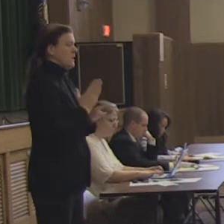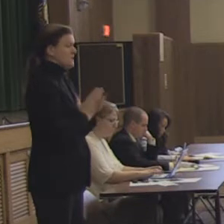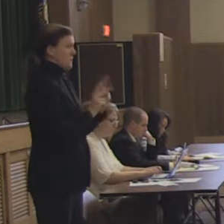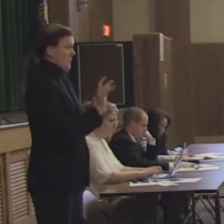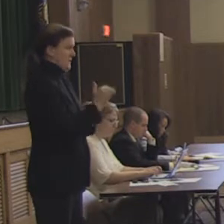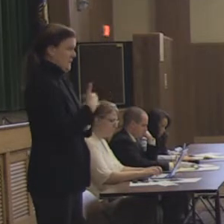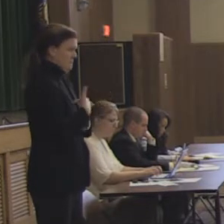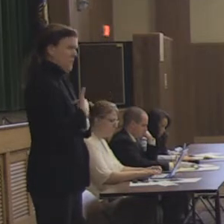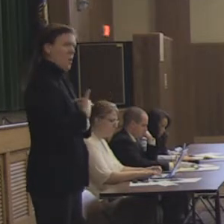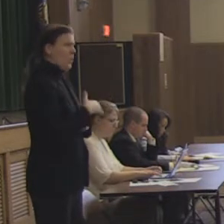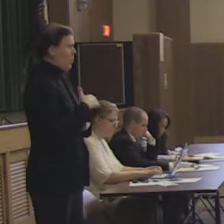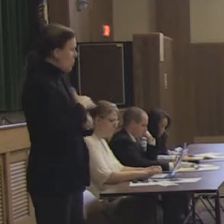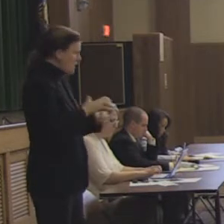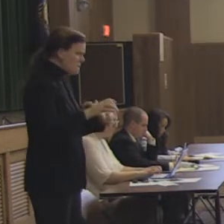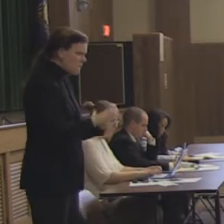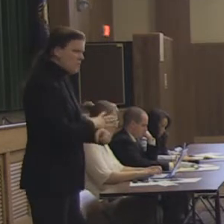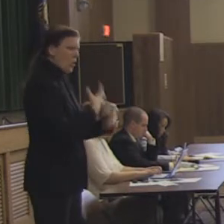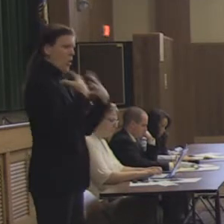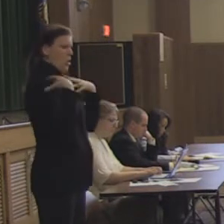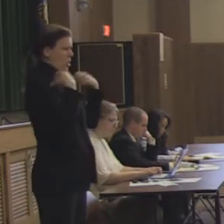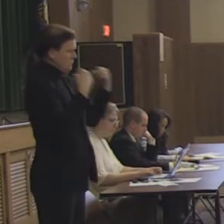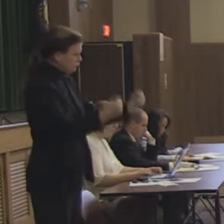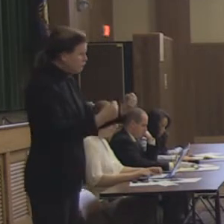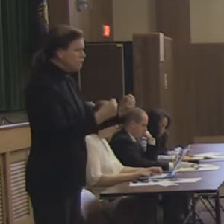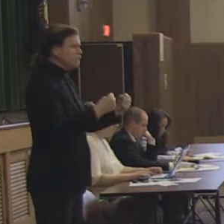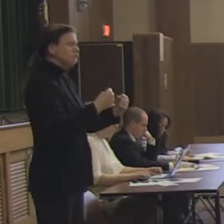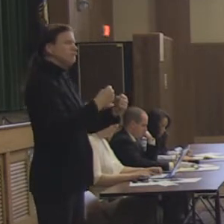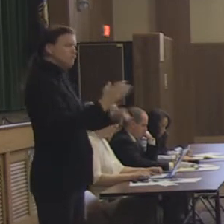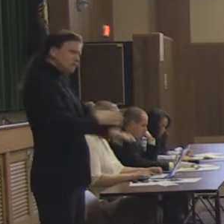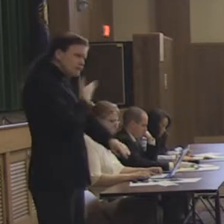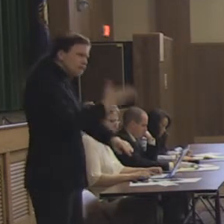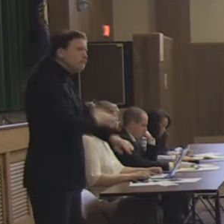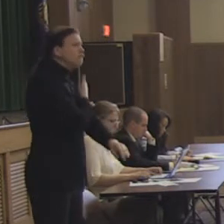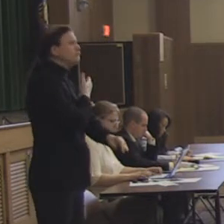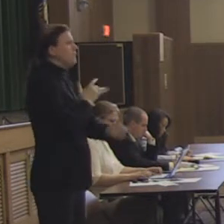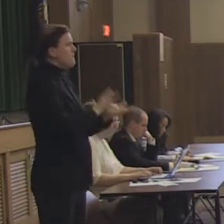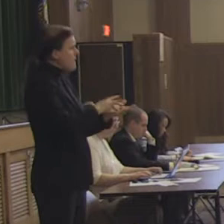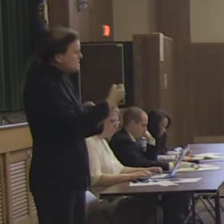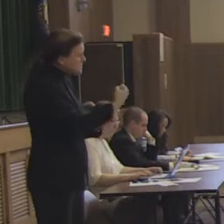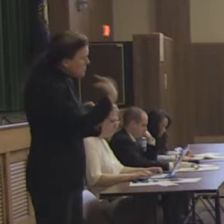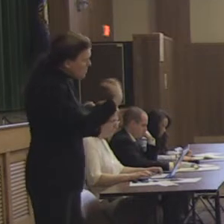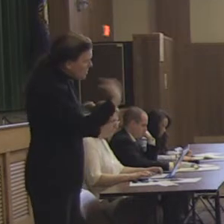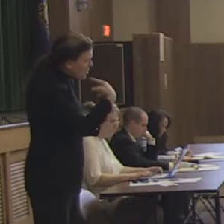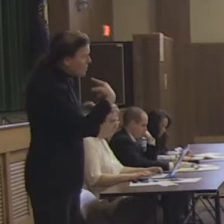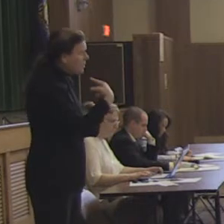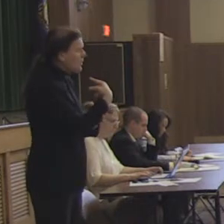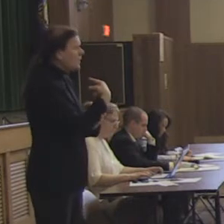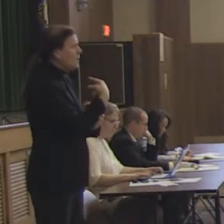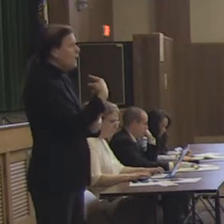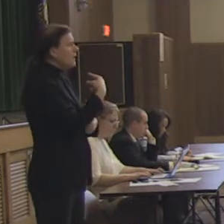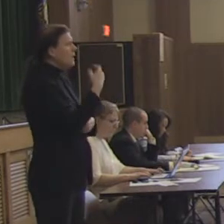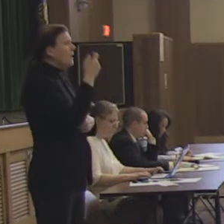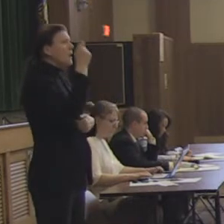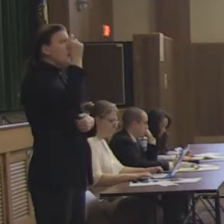others, they're fully rehabilitated and stuff. I believe there should be executive